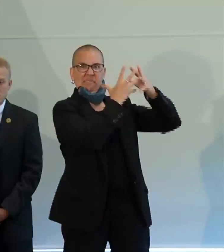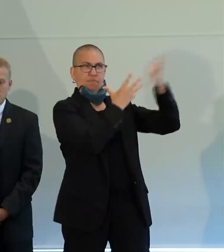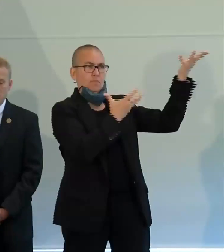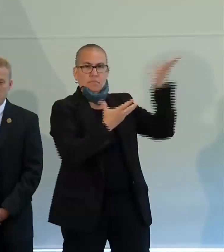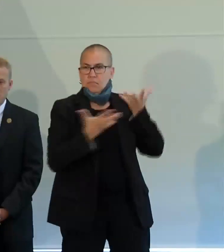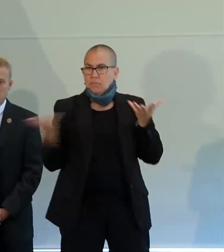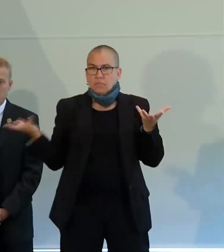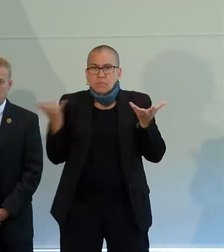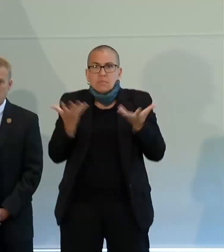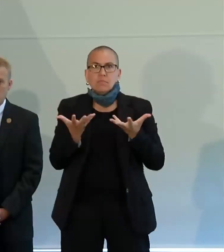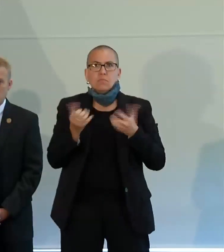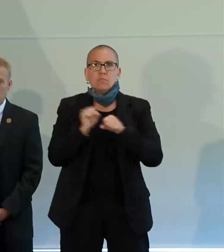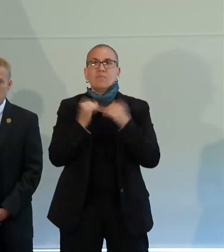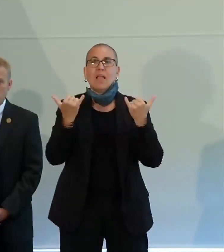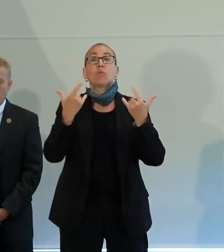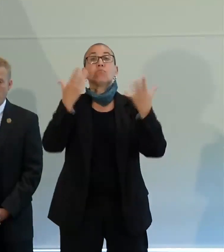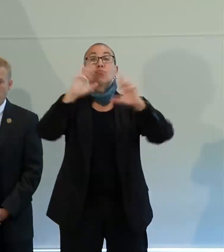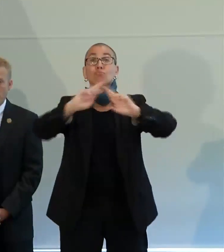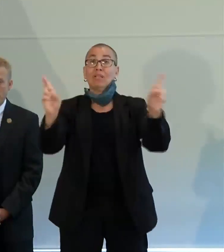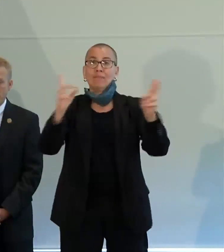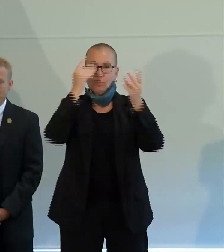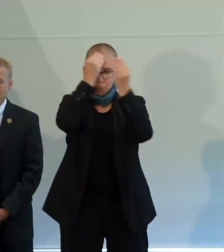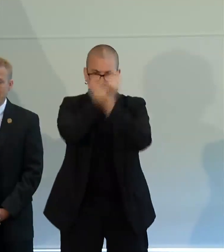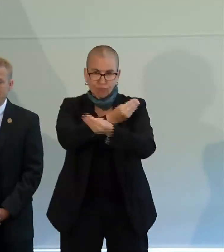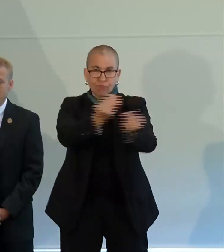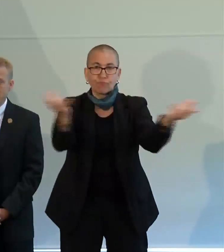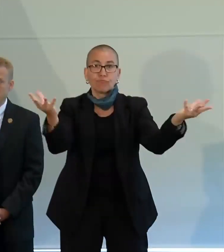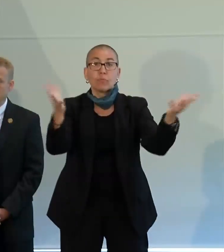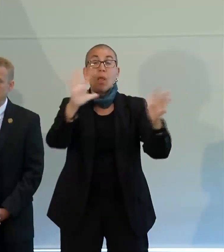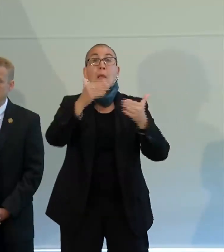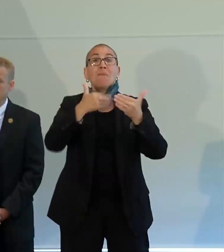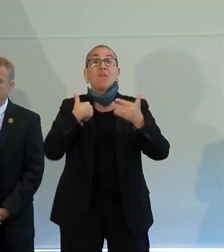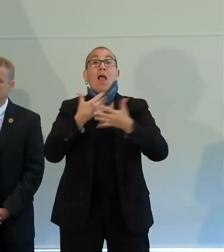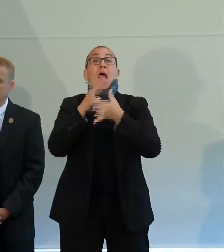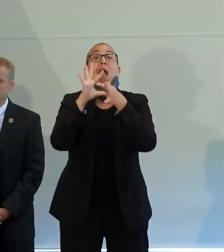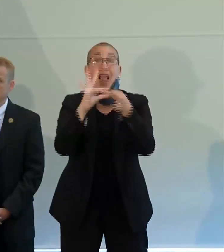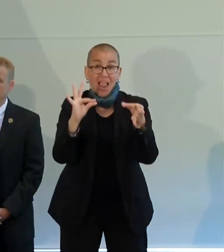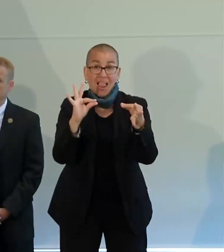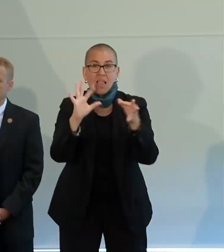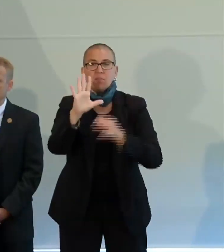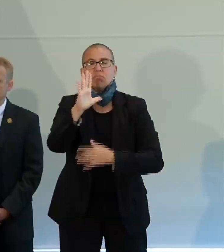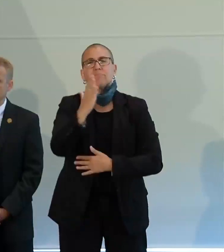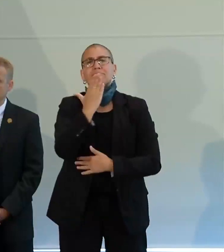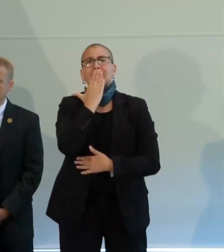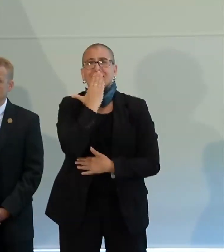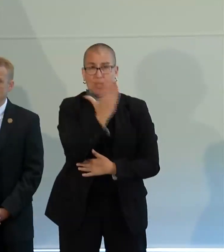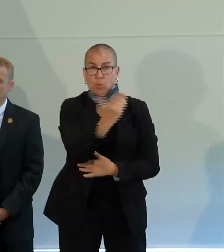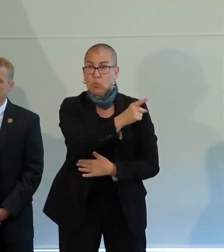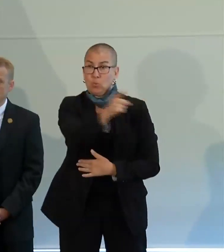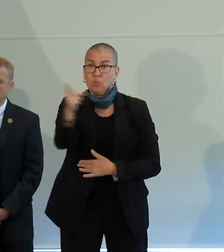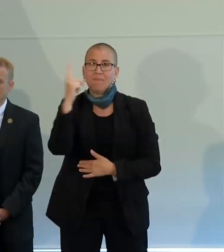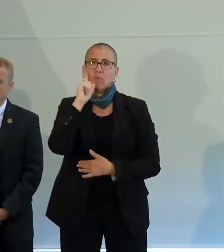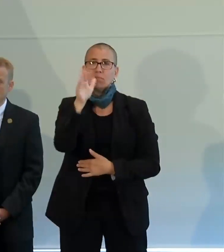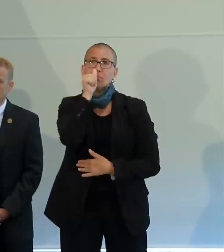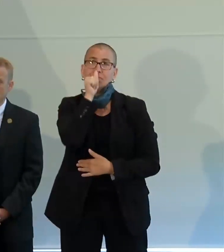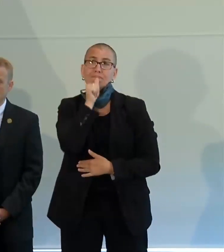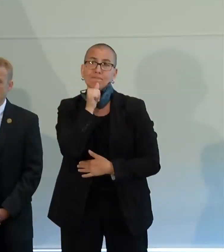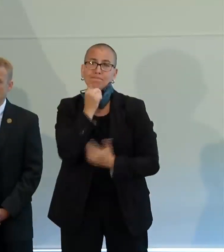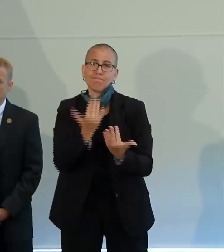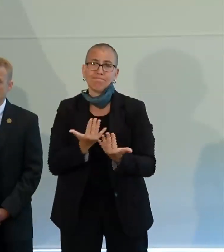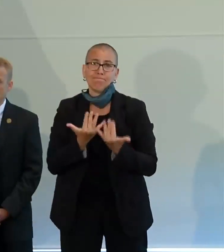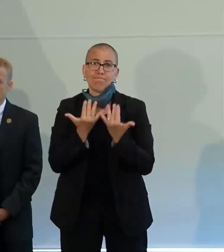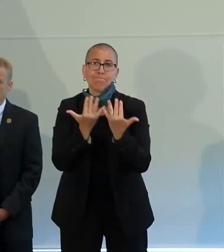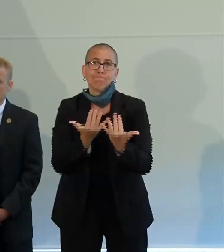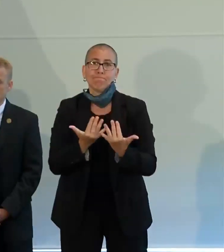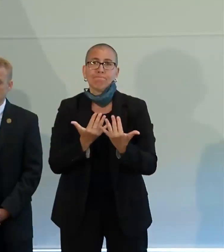today. Before I announce it, I want to say thank you for the patience of the people who they've shown me and our entire team